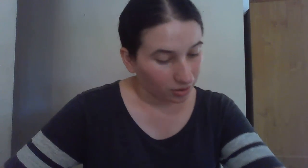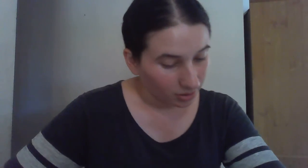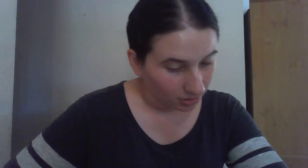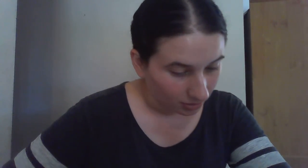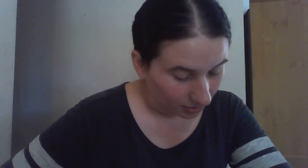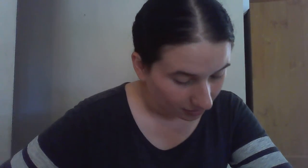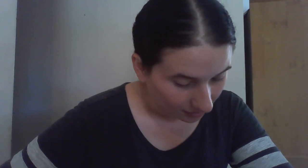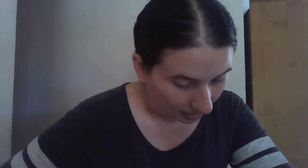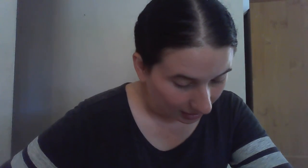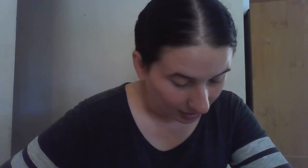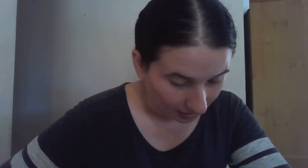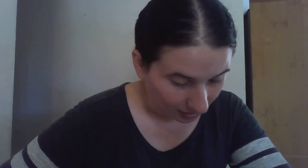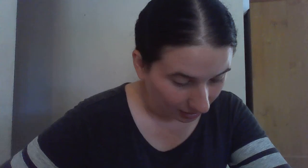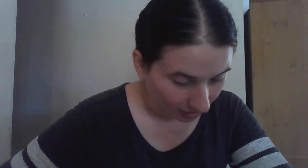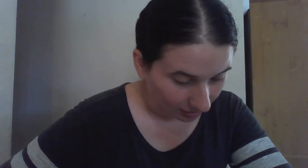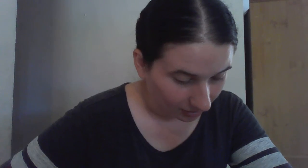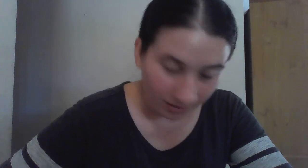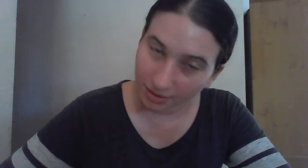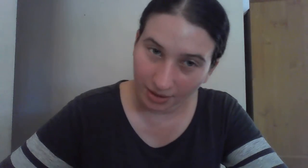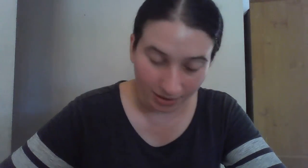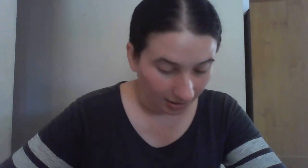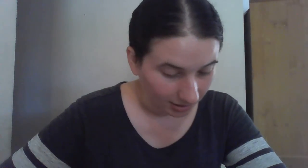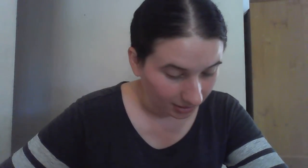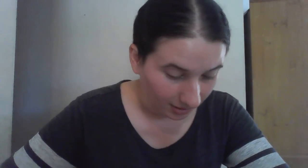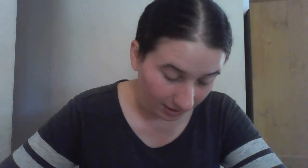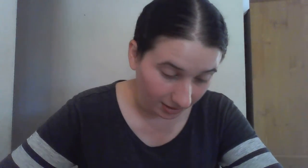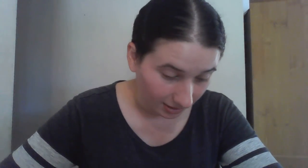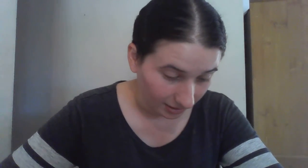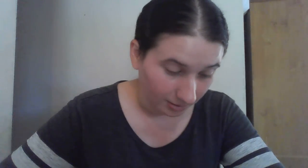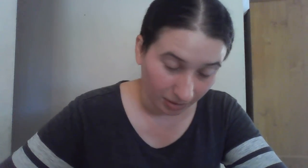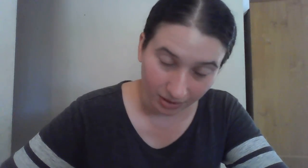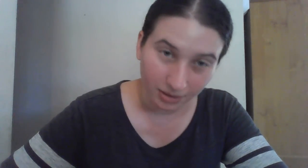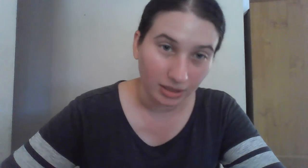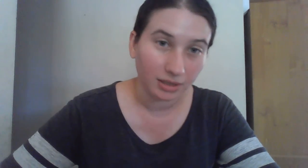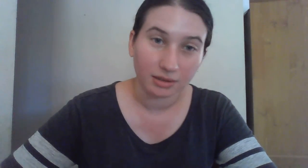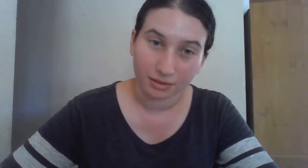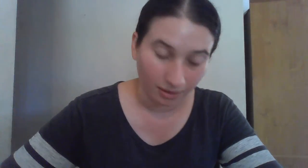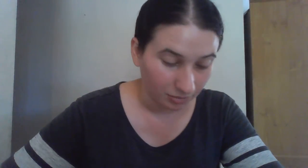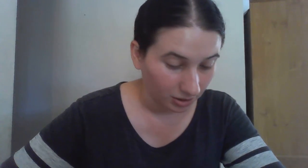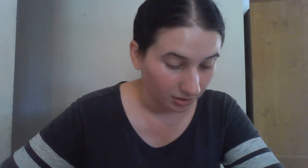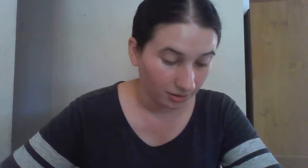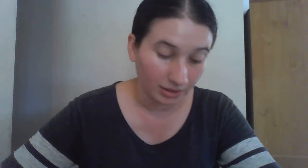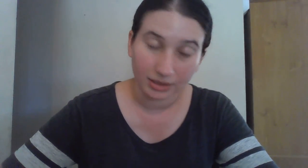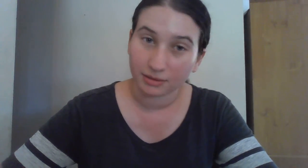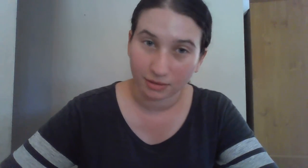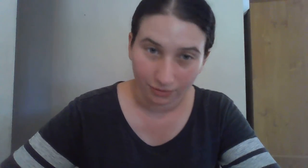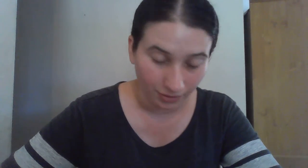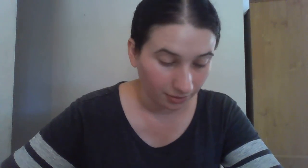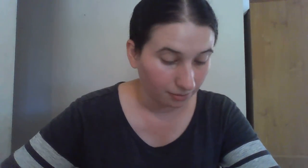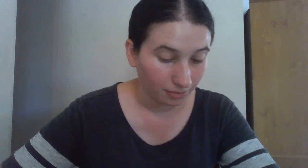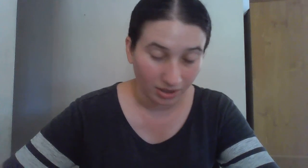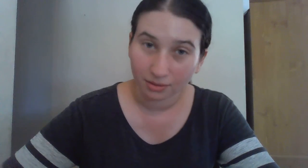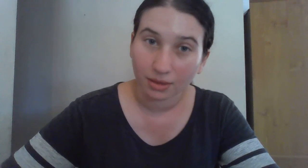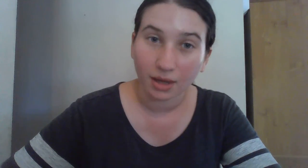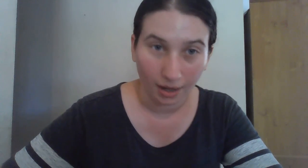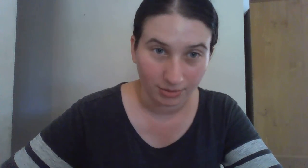Or, and here's another sentence. He needs money. He, the subject, needs the verb, money, the